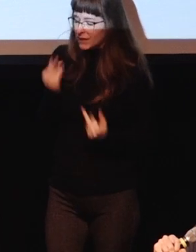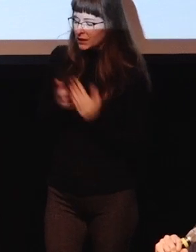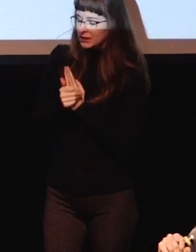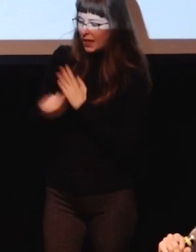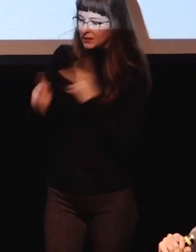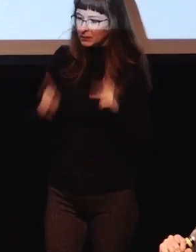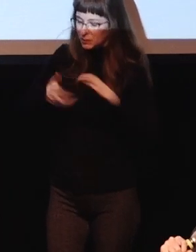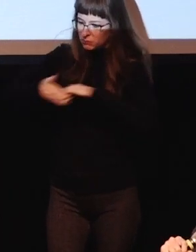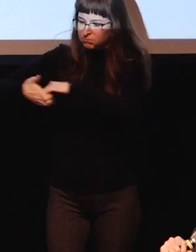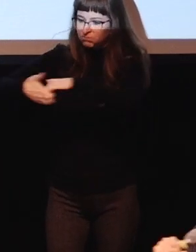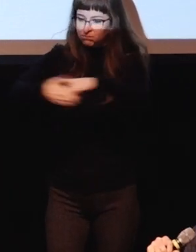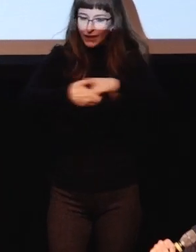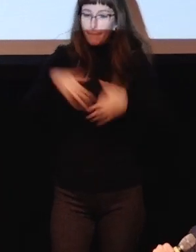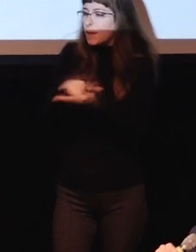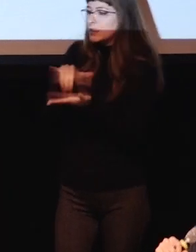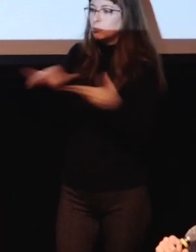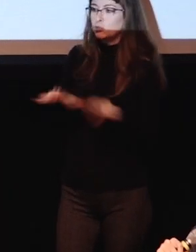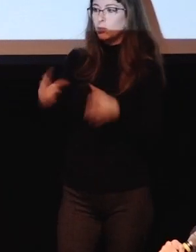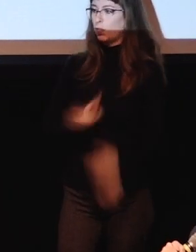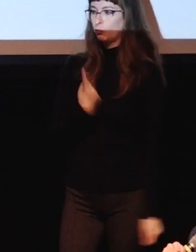alone. Right, and you...